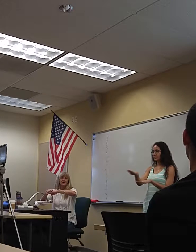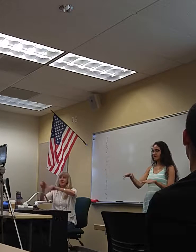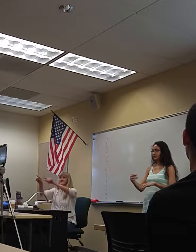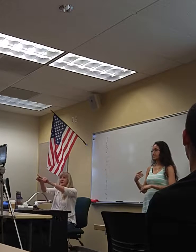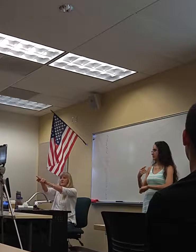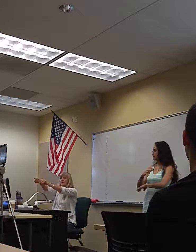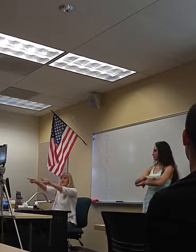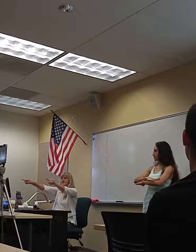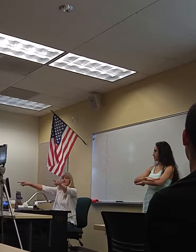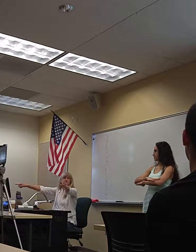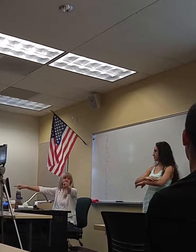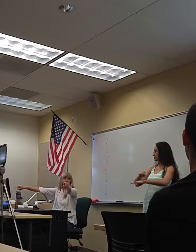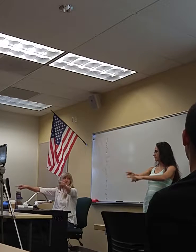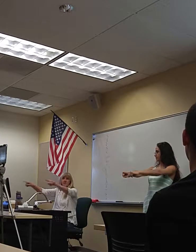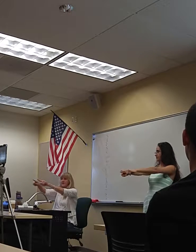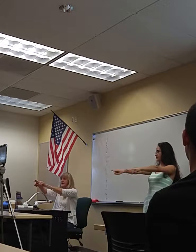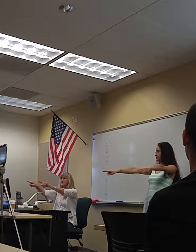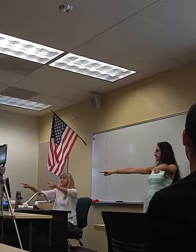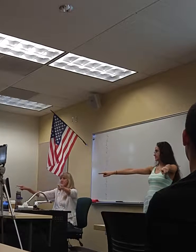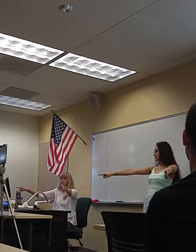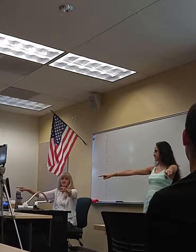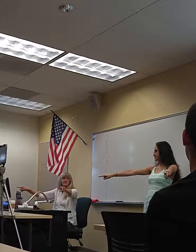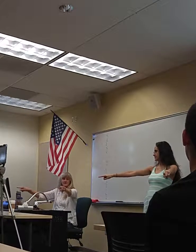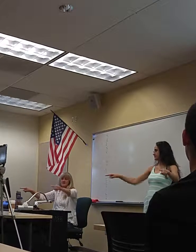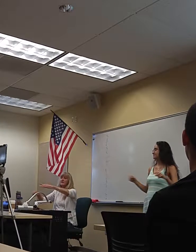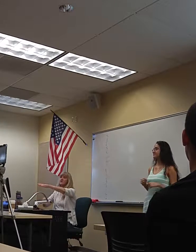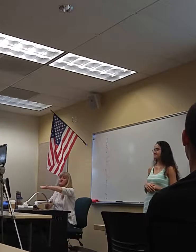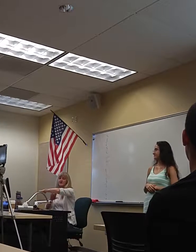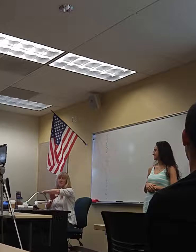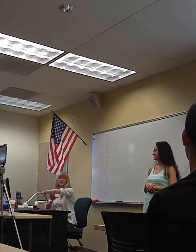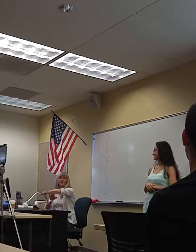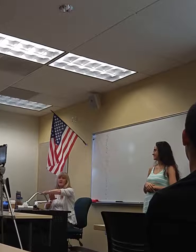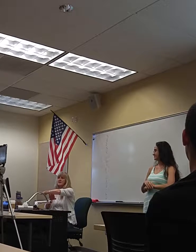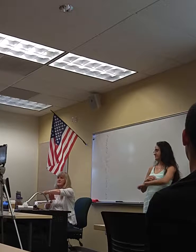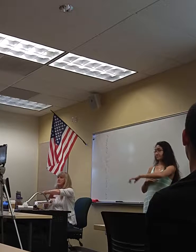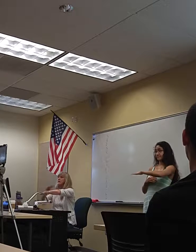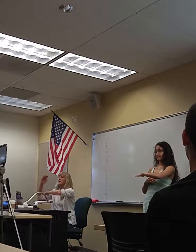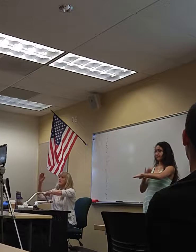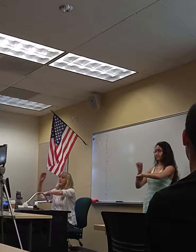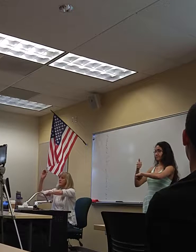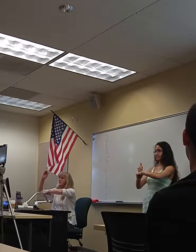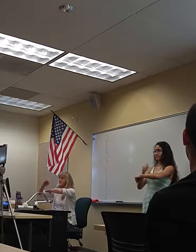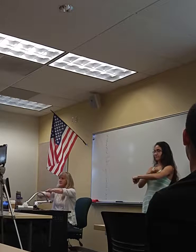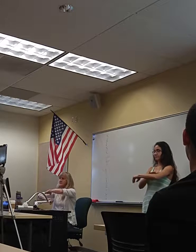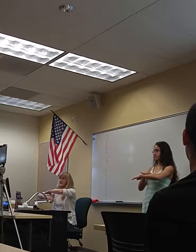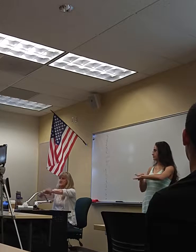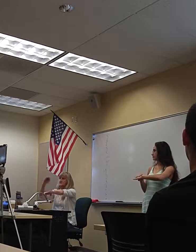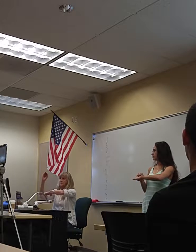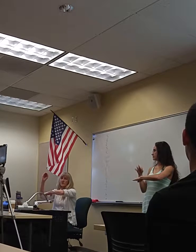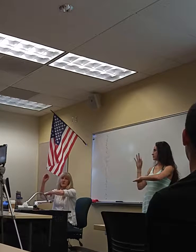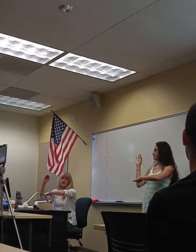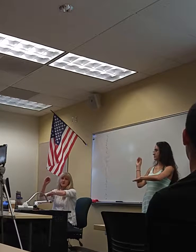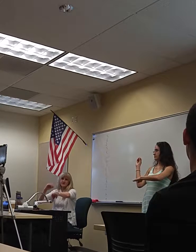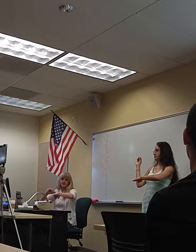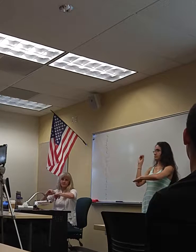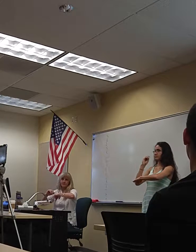You can find horizon. That's horizon. And then you set up the horizon, and you do sunset and sunrise.